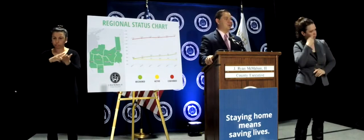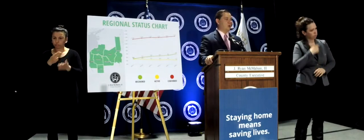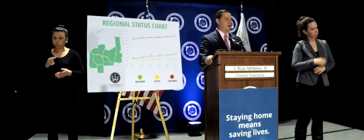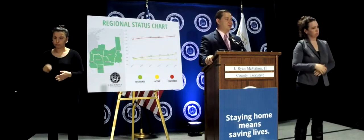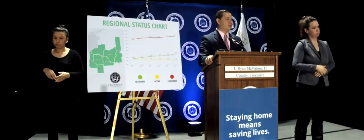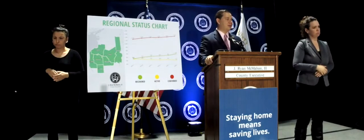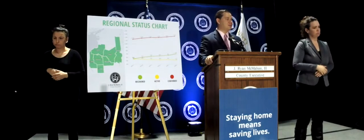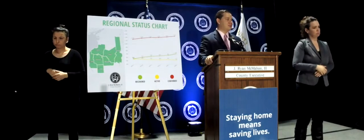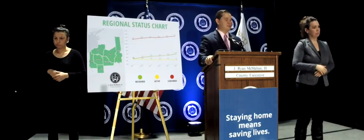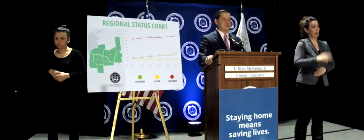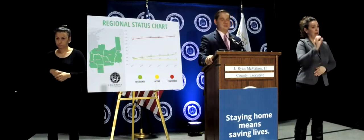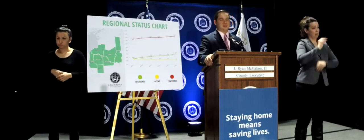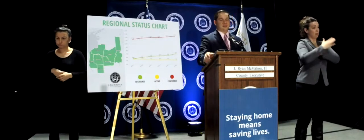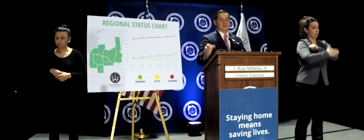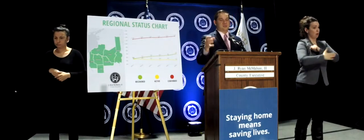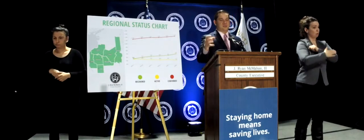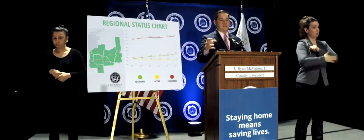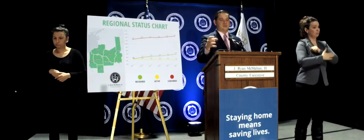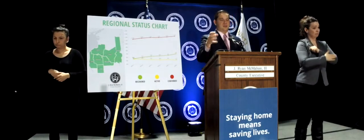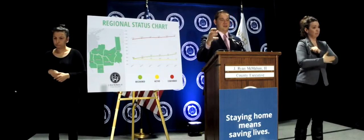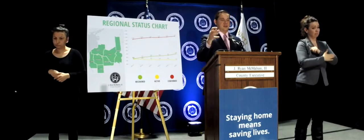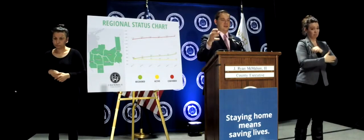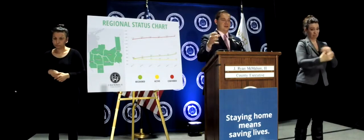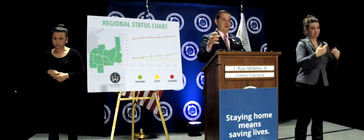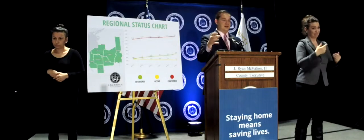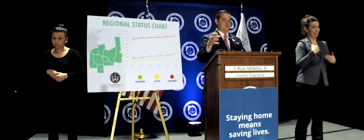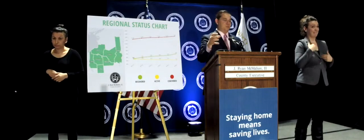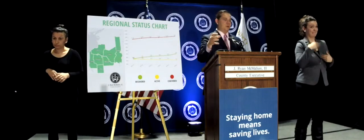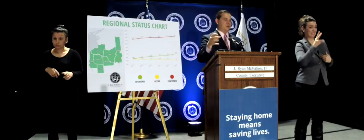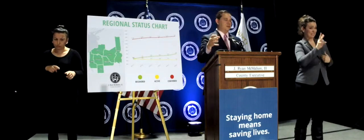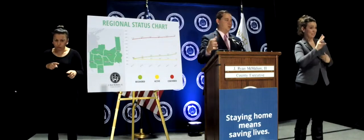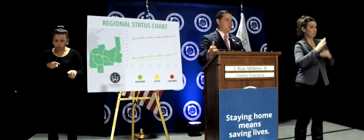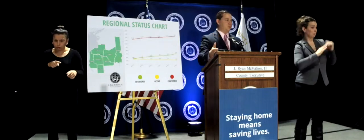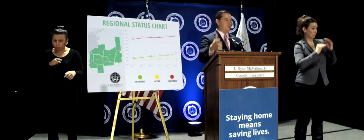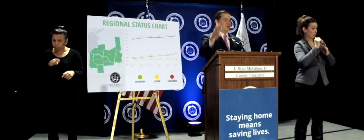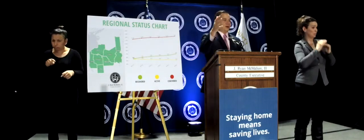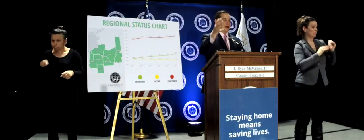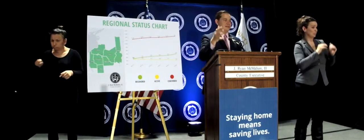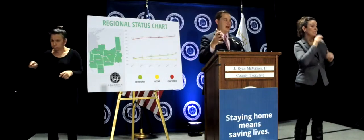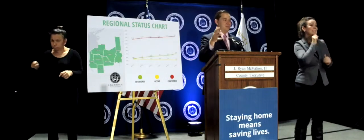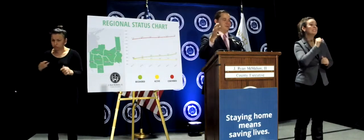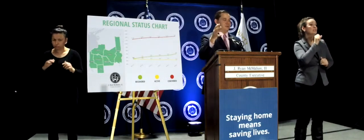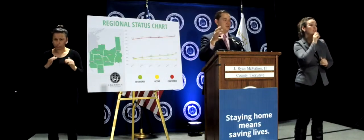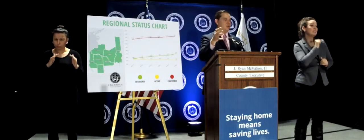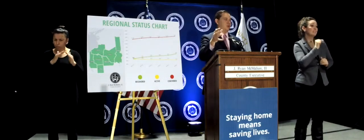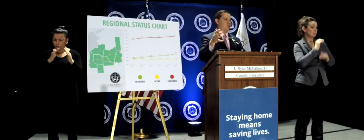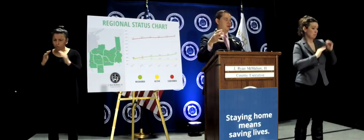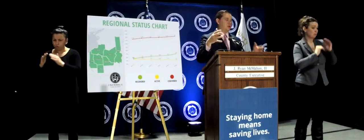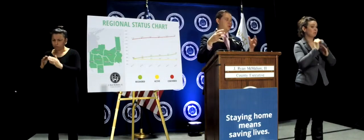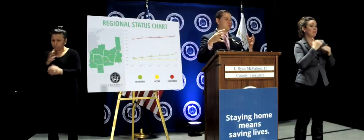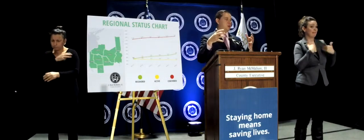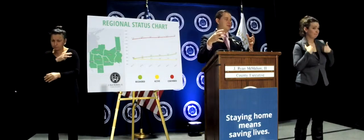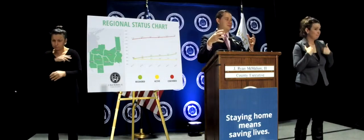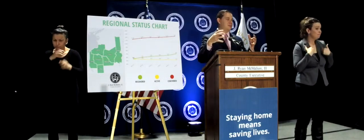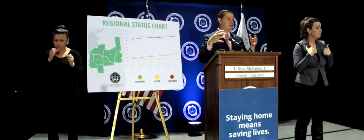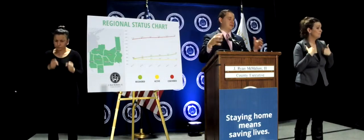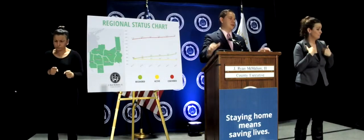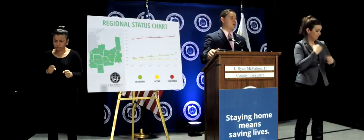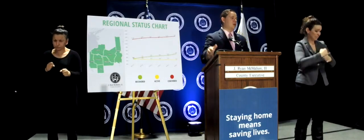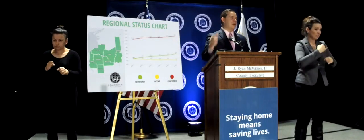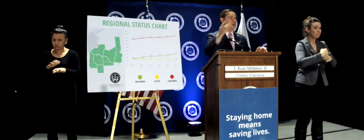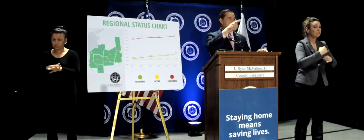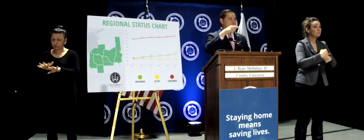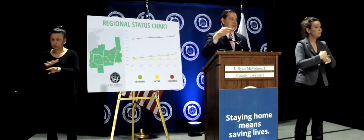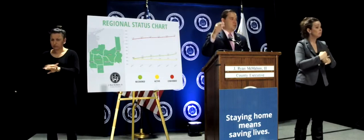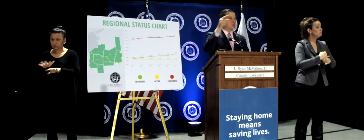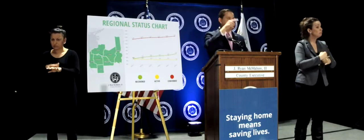intense as it was. It's these specific buildings where people are on top of each other, or very close proximities,